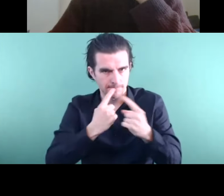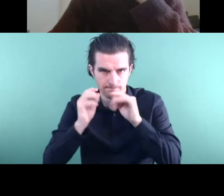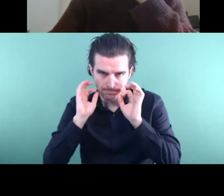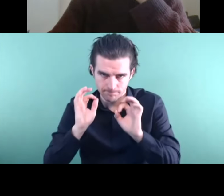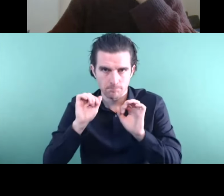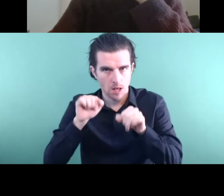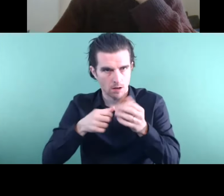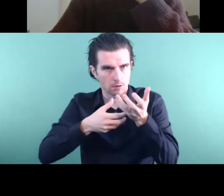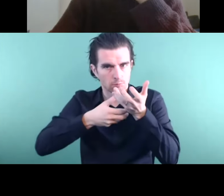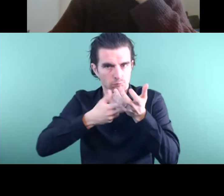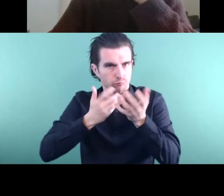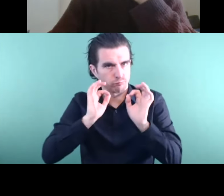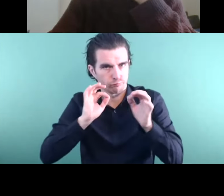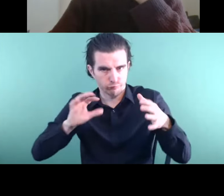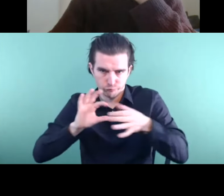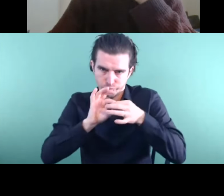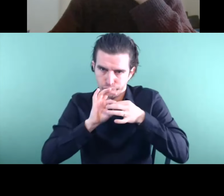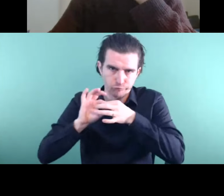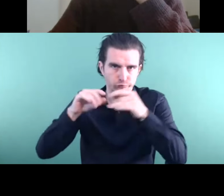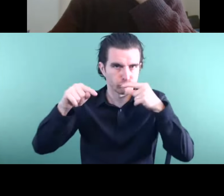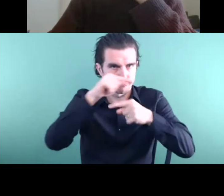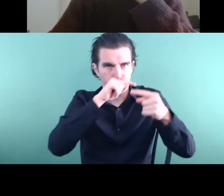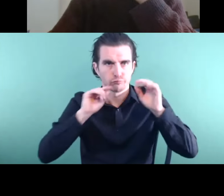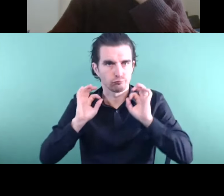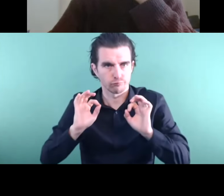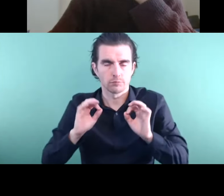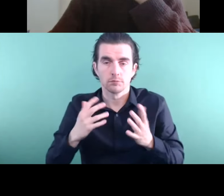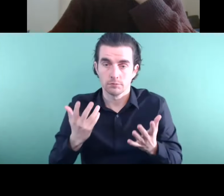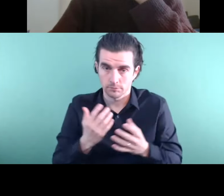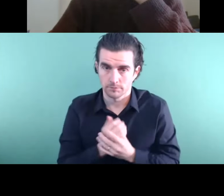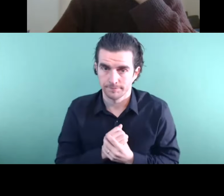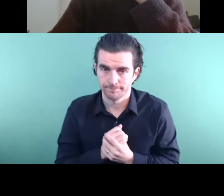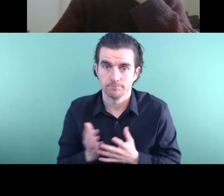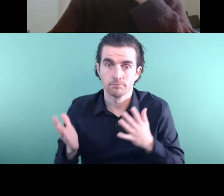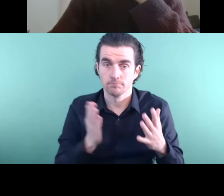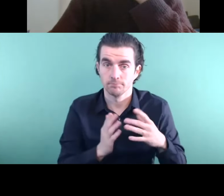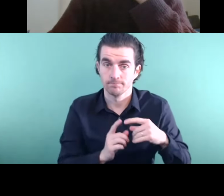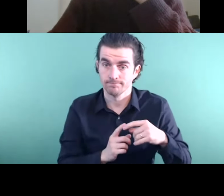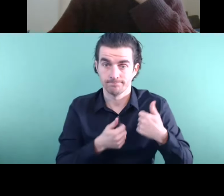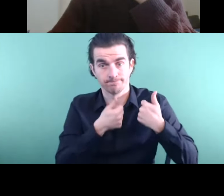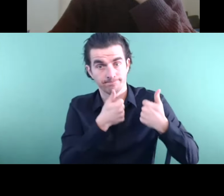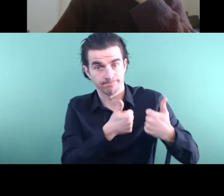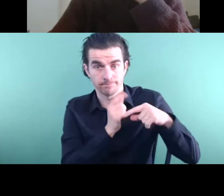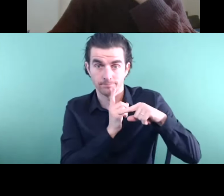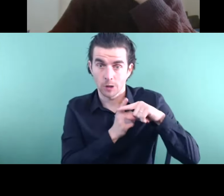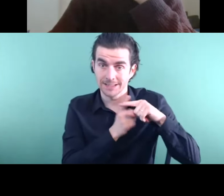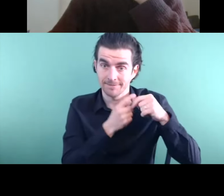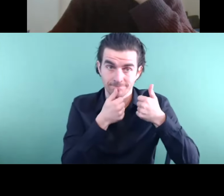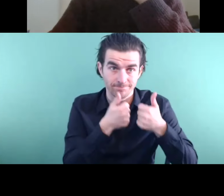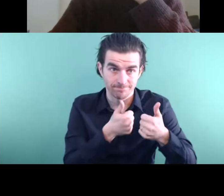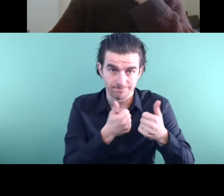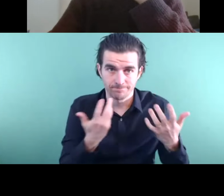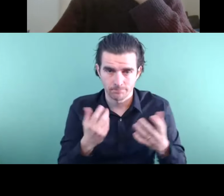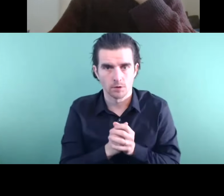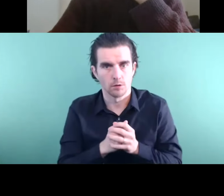academics is informative. It provides a more robust basis or critical reflection, and I think